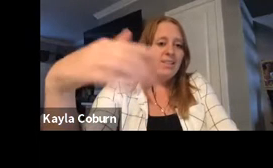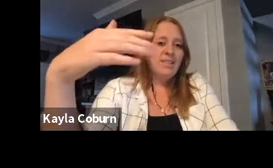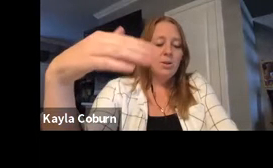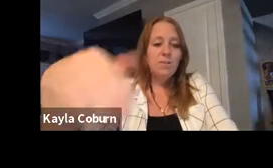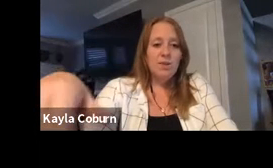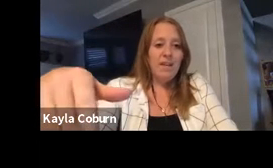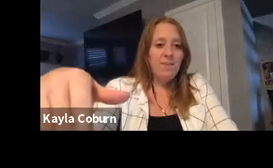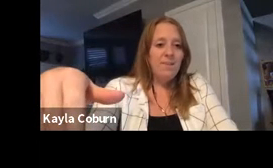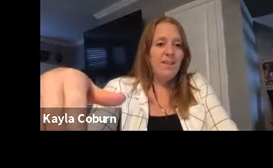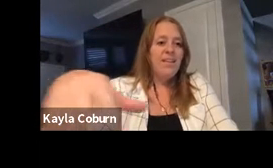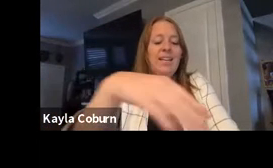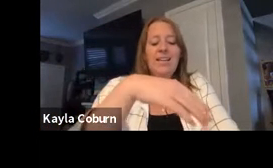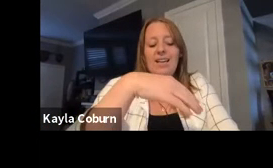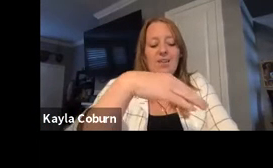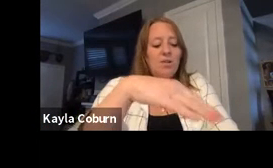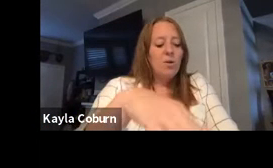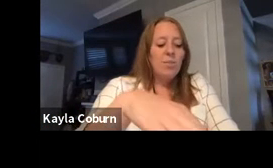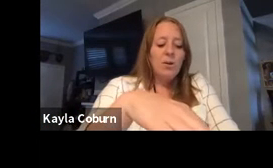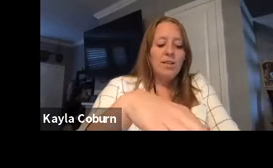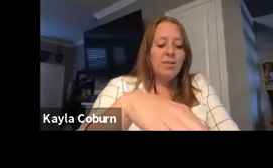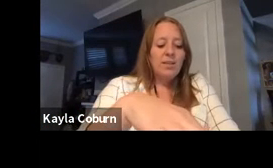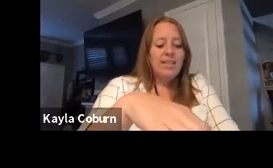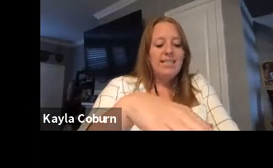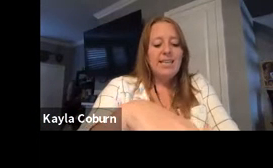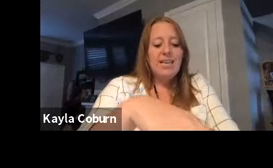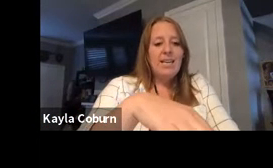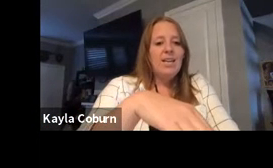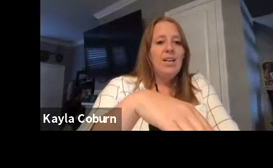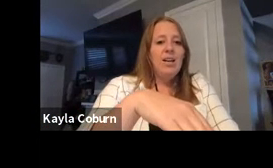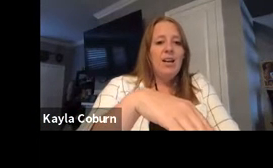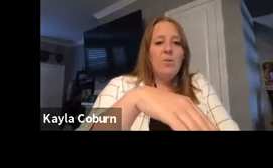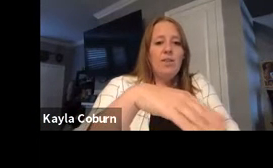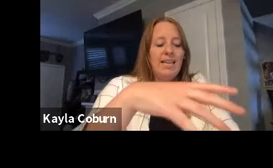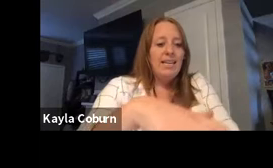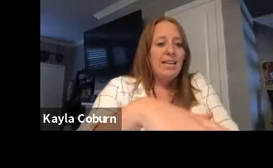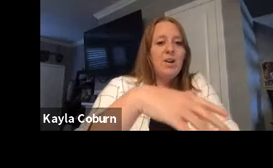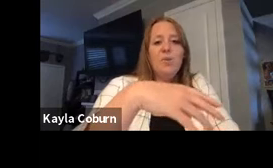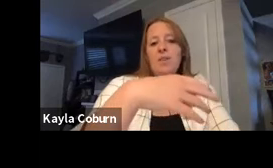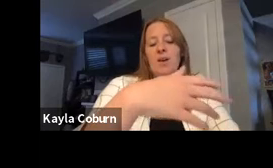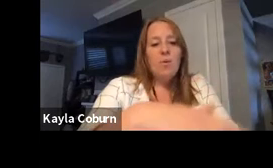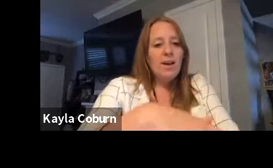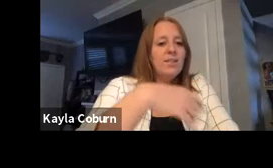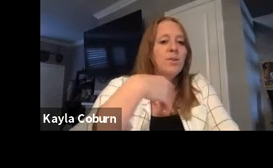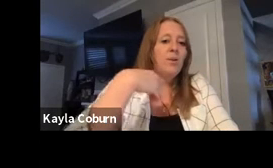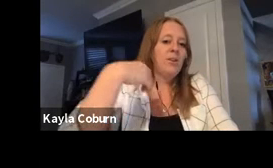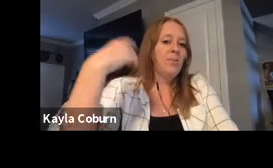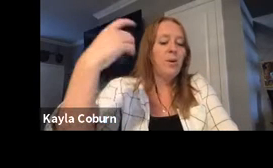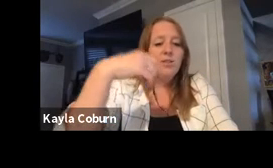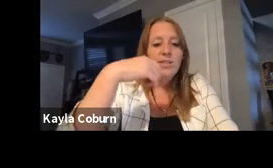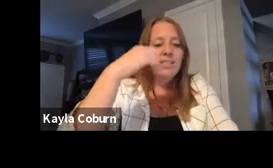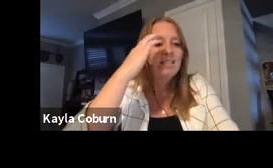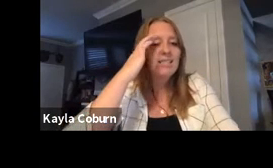First, it's to observe them. It is so important to really see what they need, what they want, what are